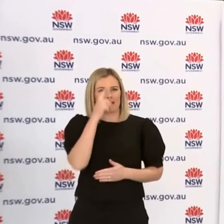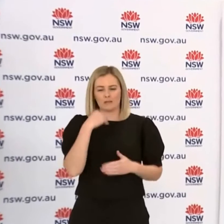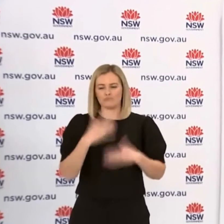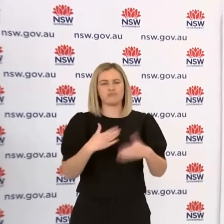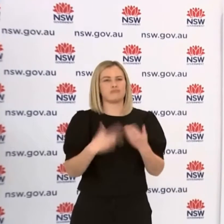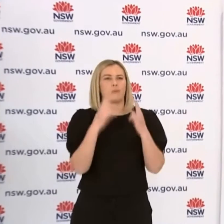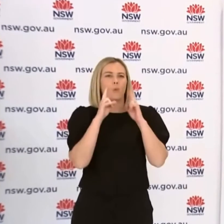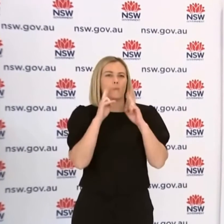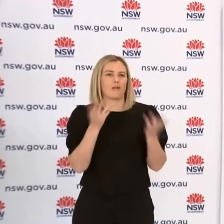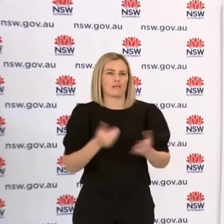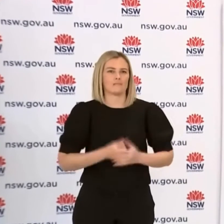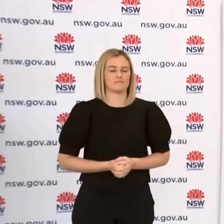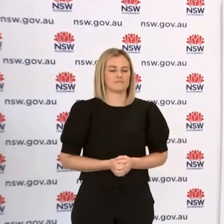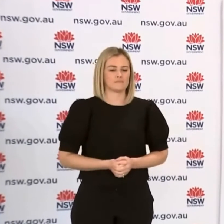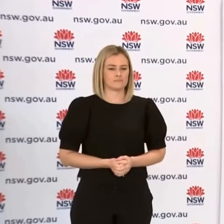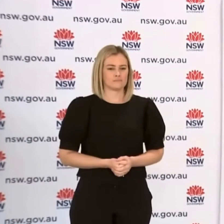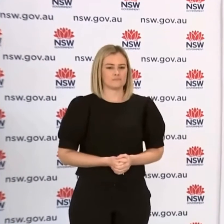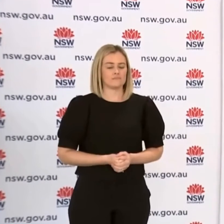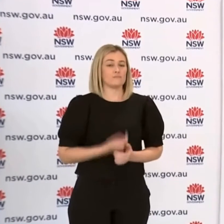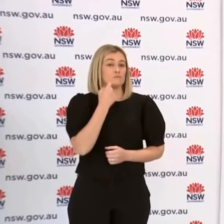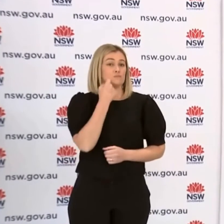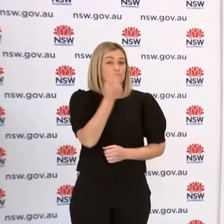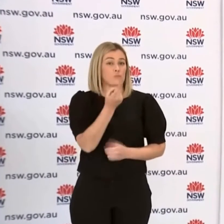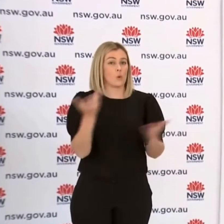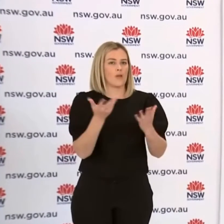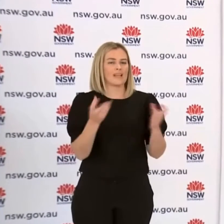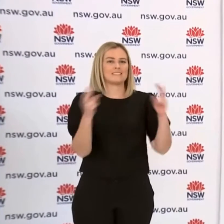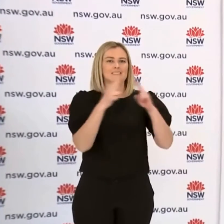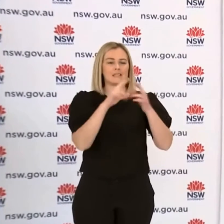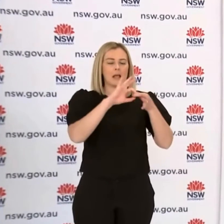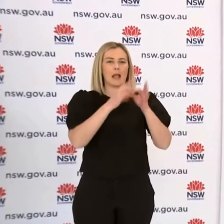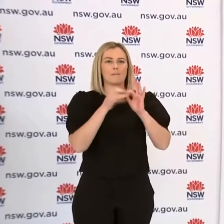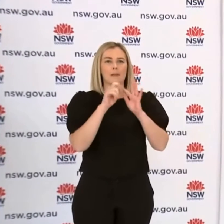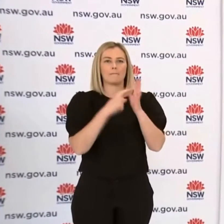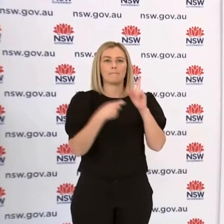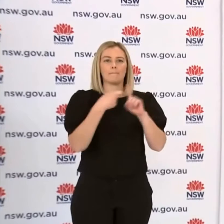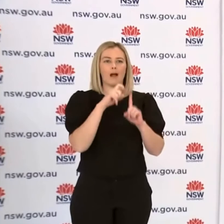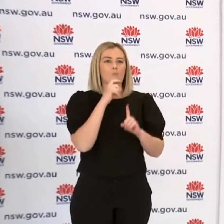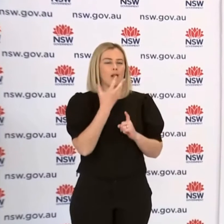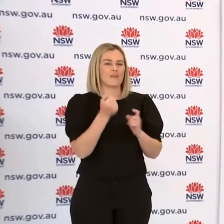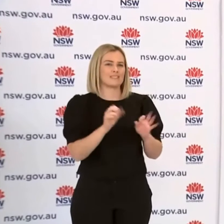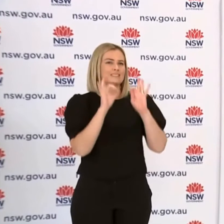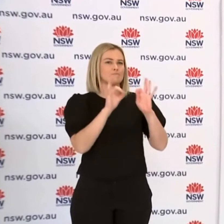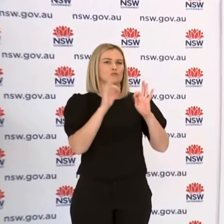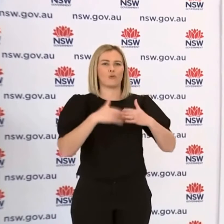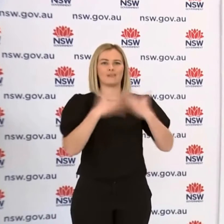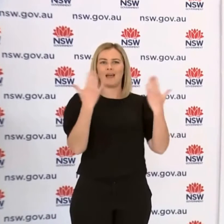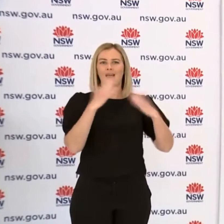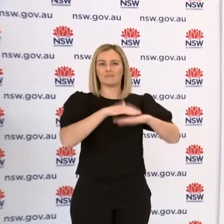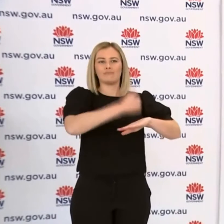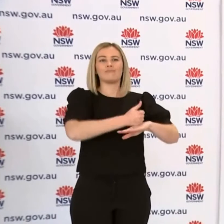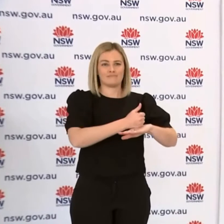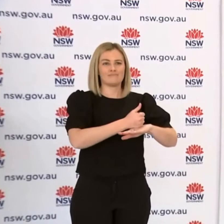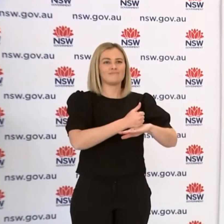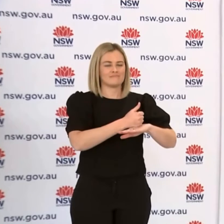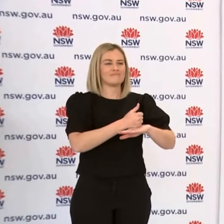Tomorrow, Sunday, at Sydney Olympic Park, there will be a special day, effectively a big